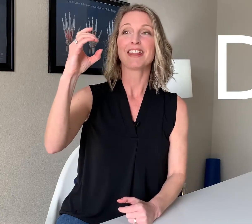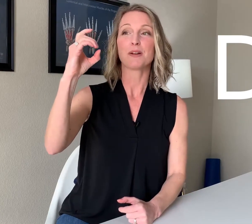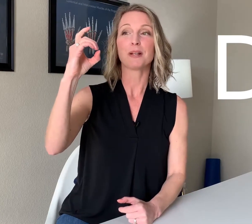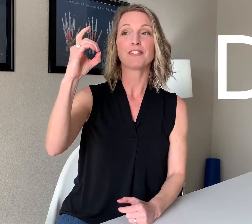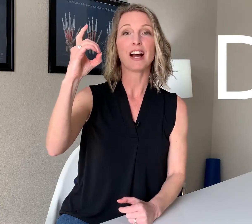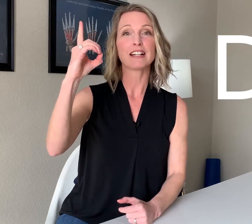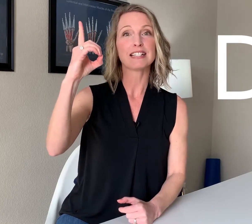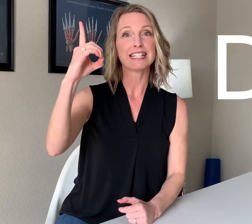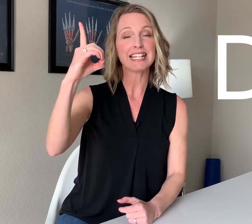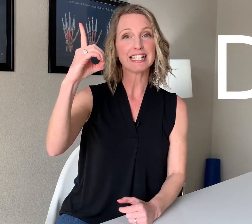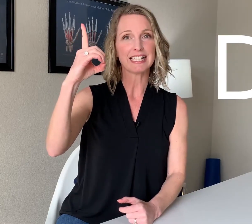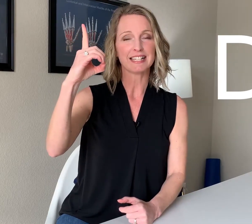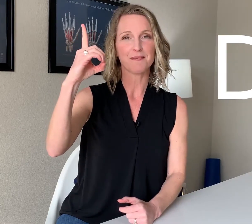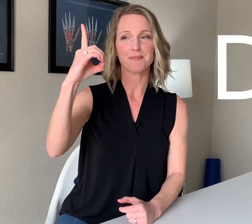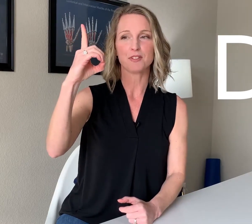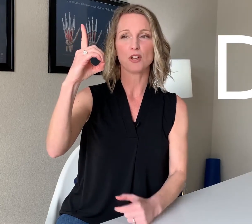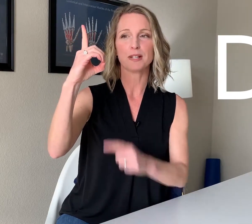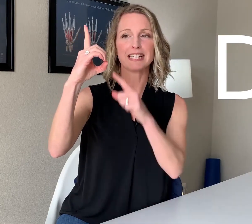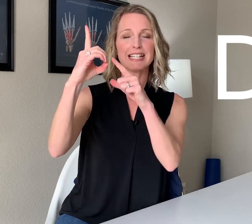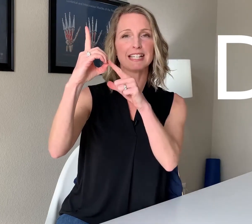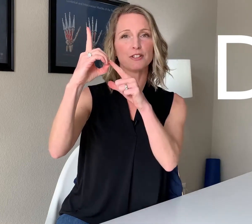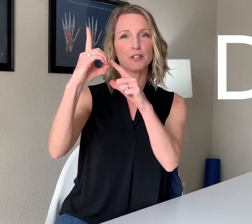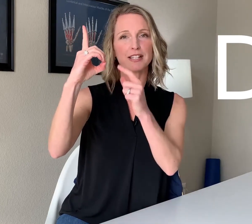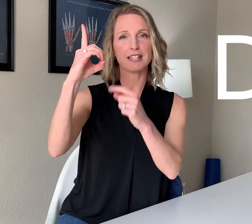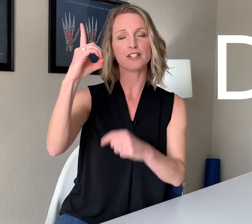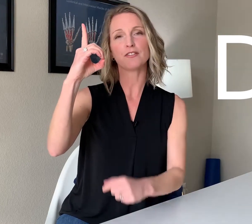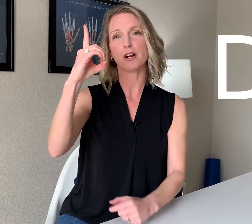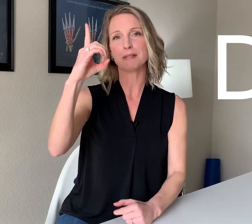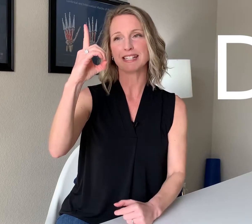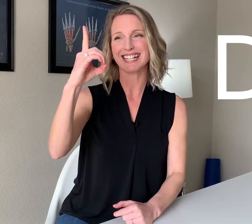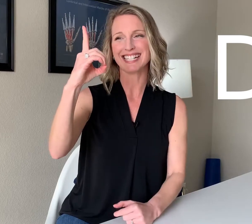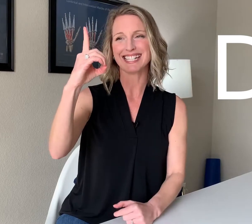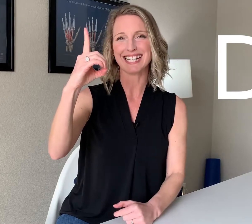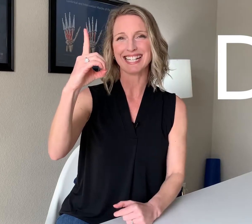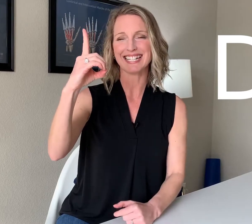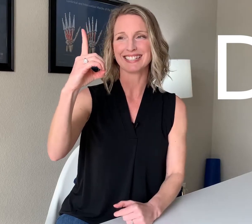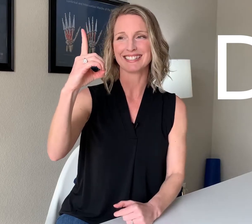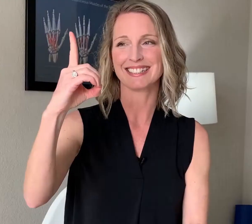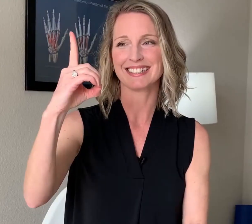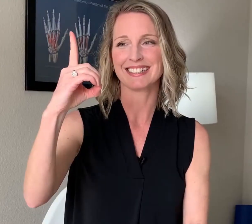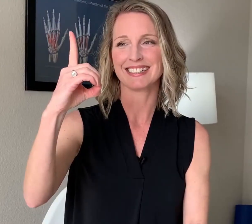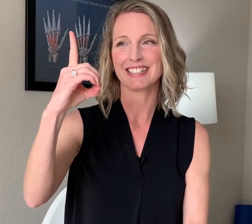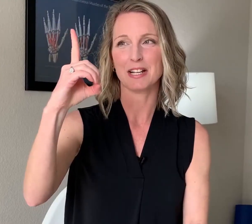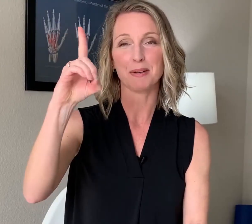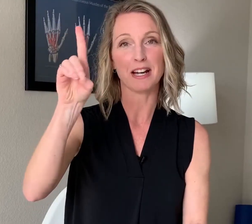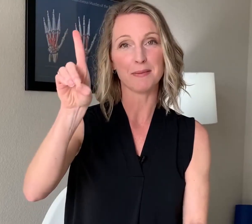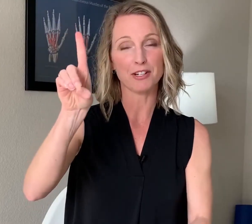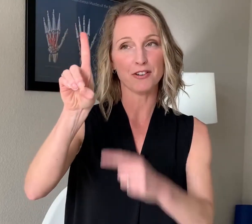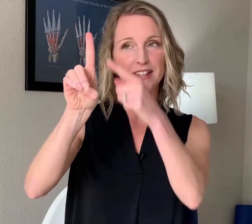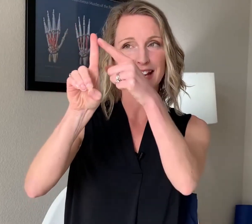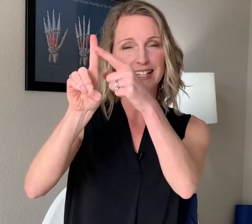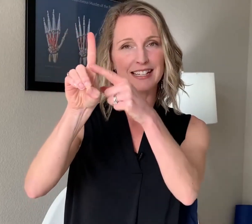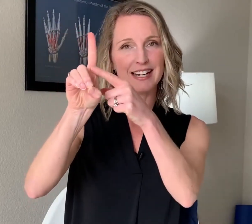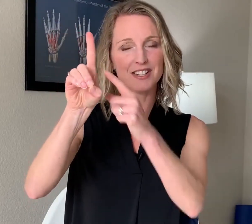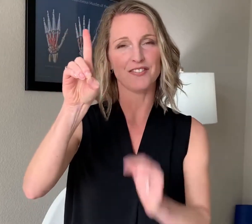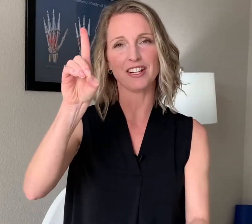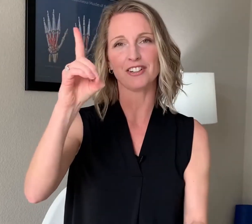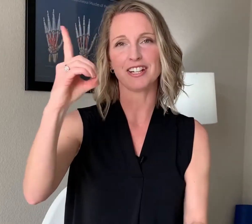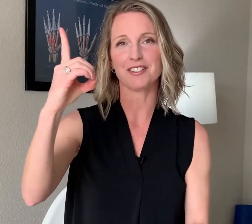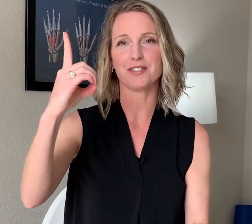we've got D. So it's easy to transition from C to D. And we got to make sure that that index finger is